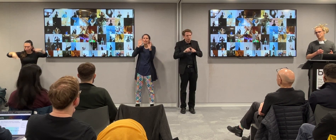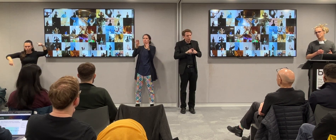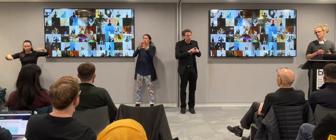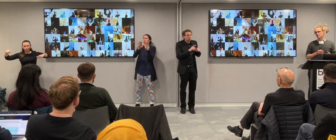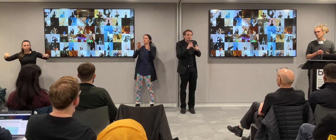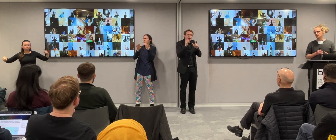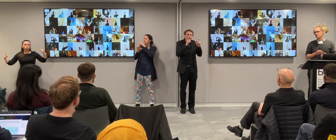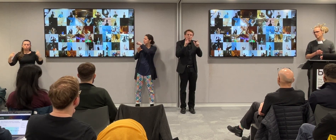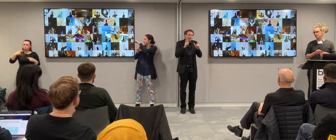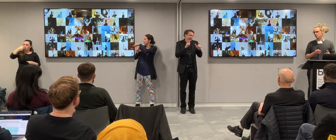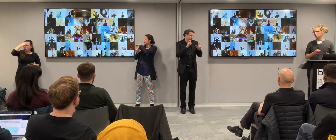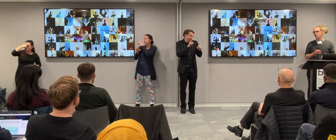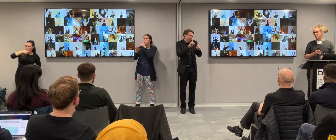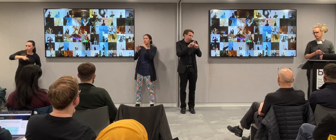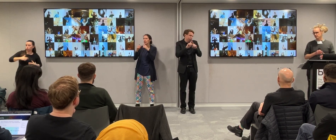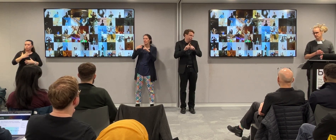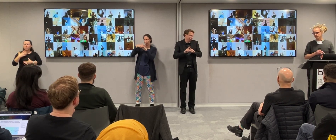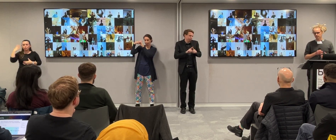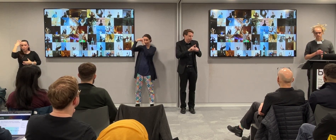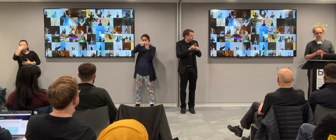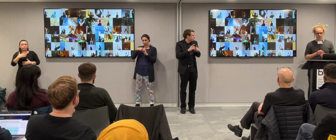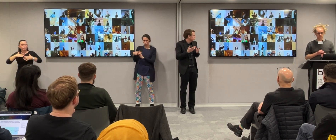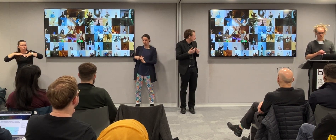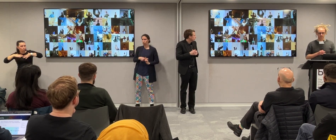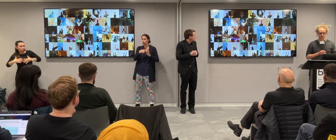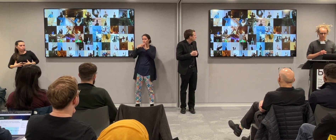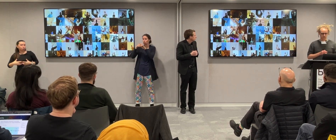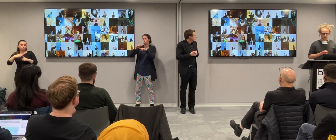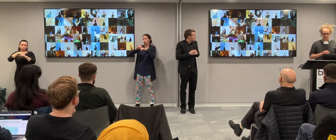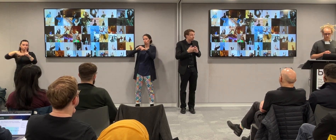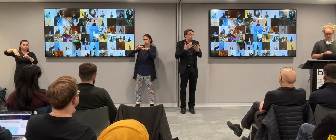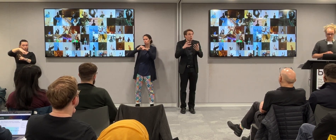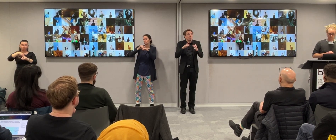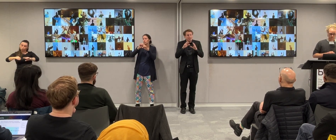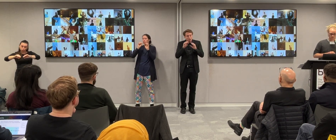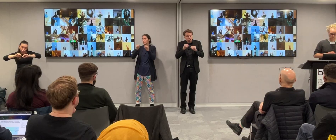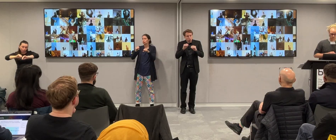images that this landmark tracker is then finally trained on.